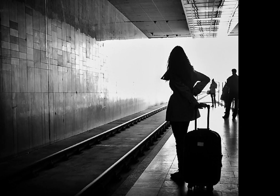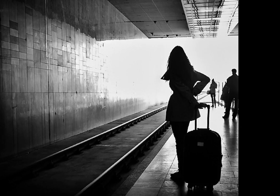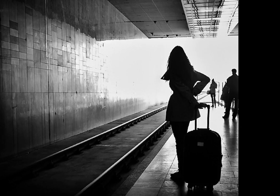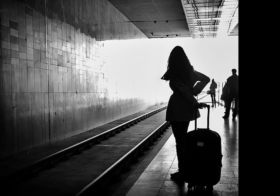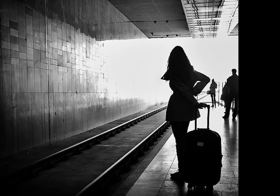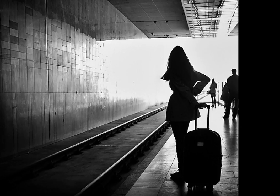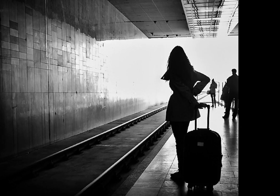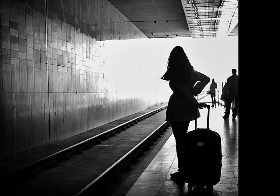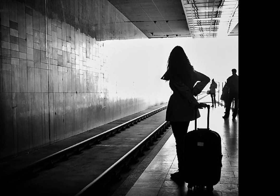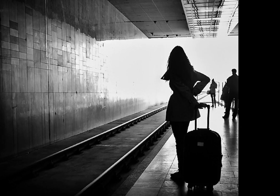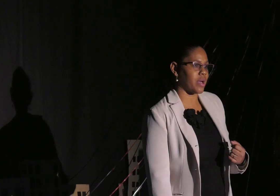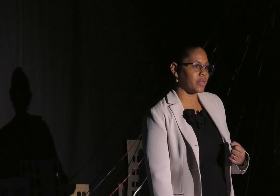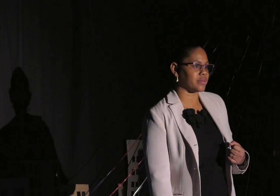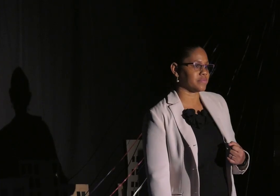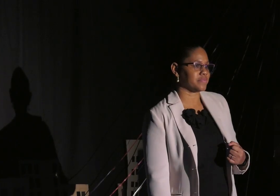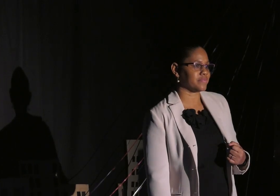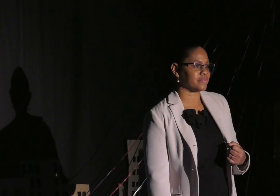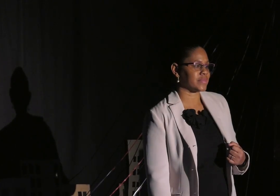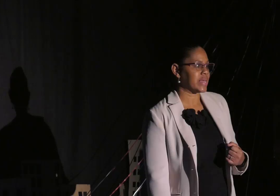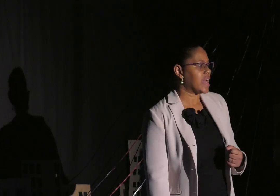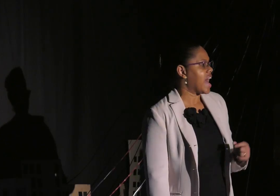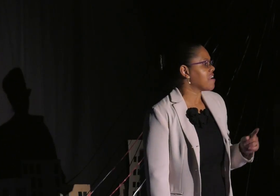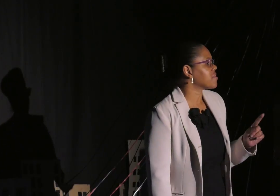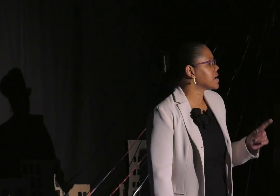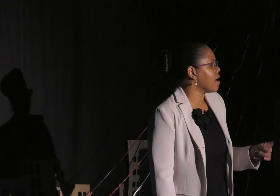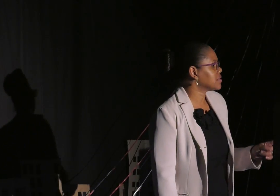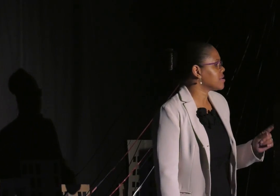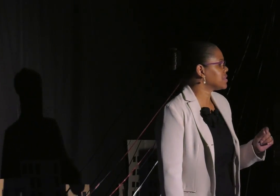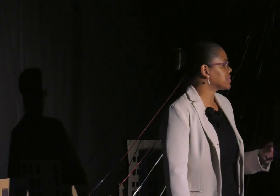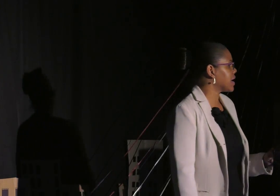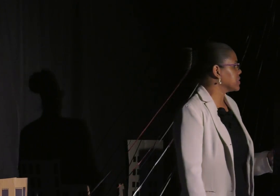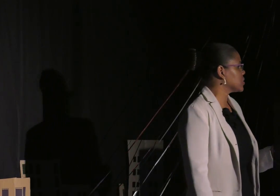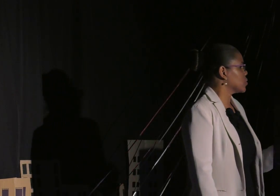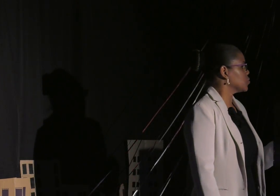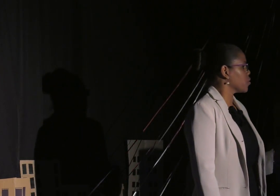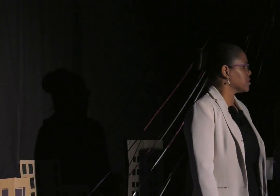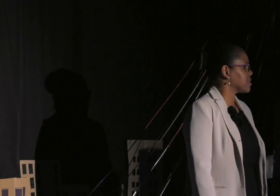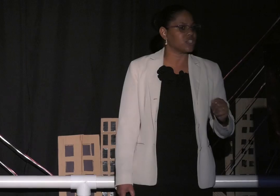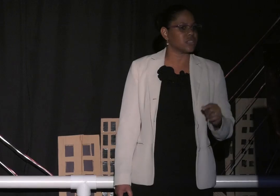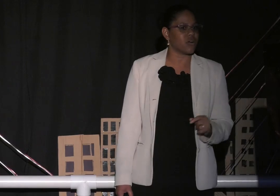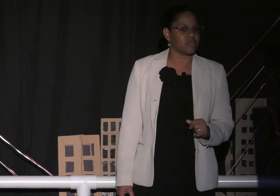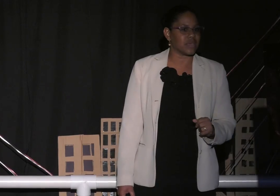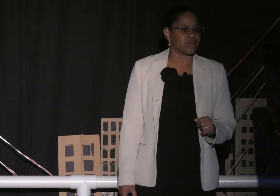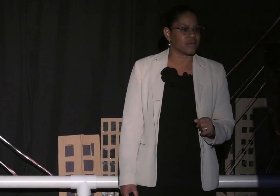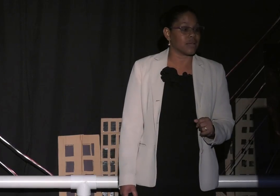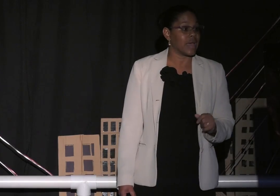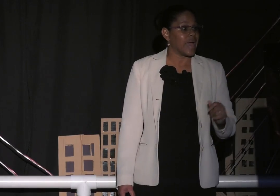Now, when I got back home, guess what happened? I forgot the signs to those words that she taught me. And